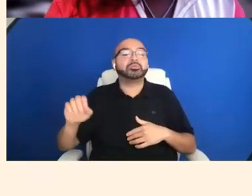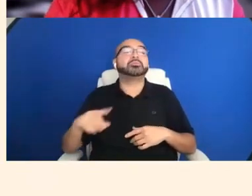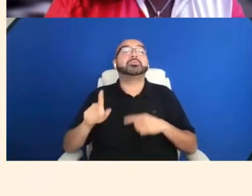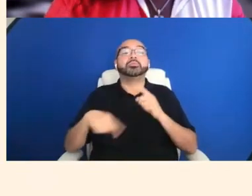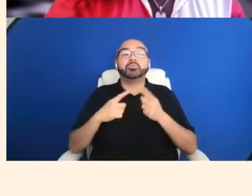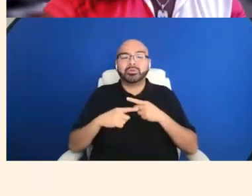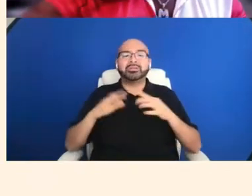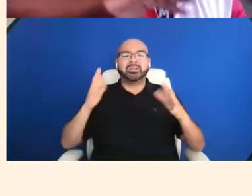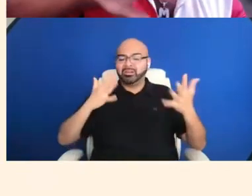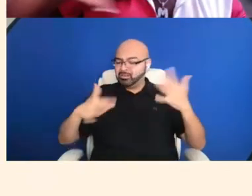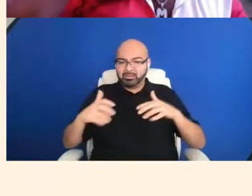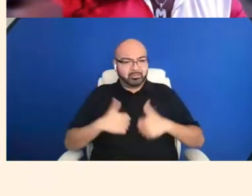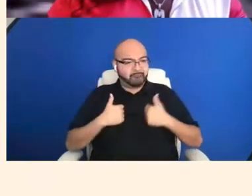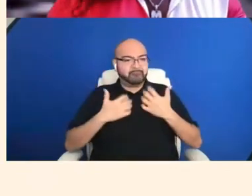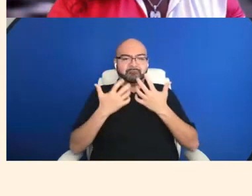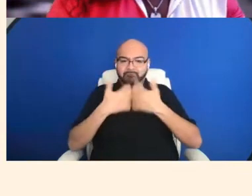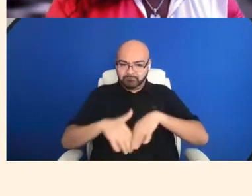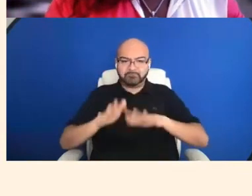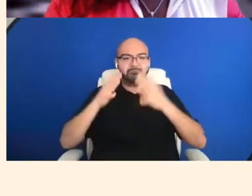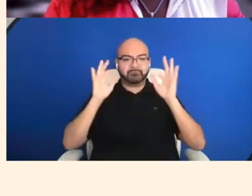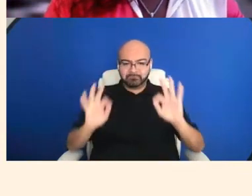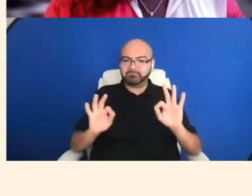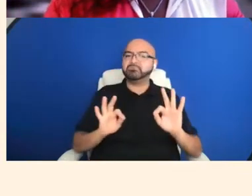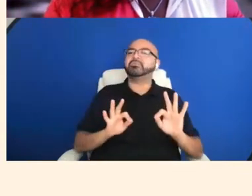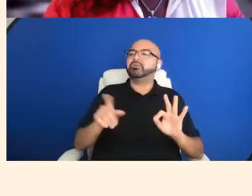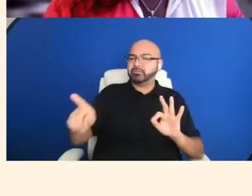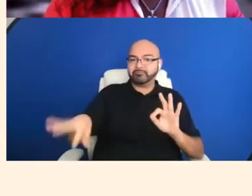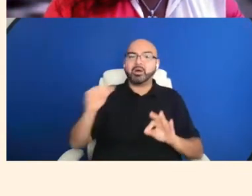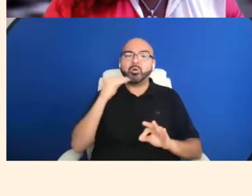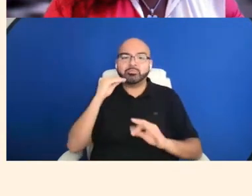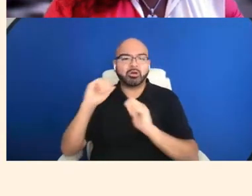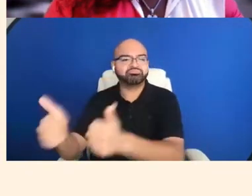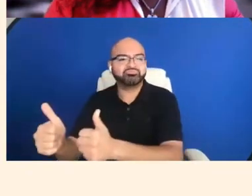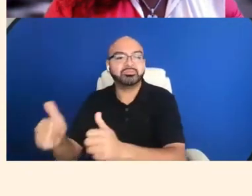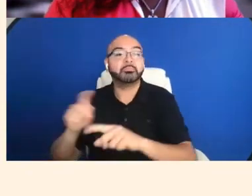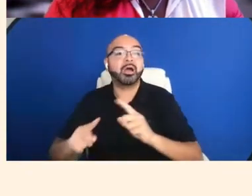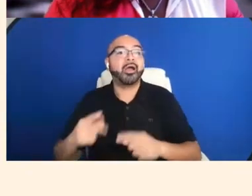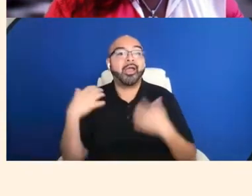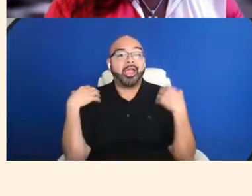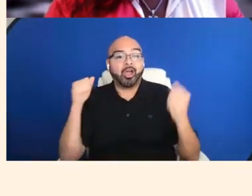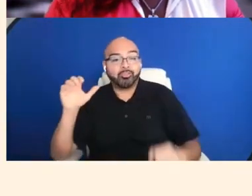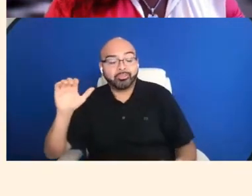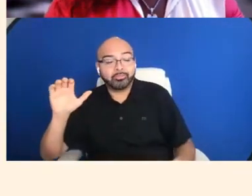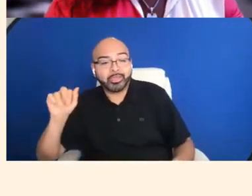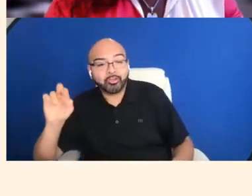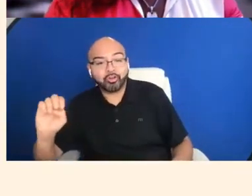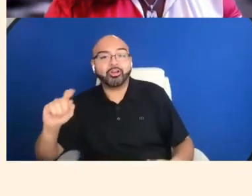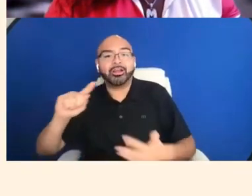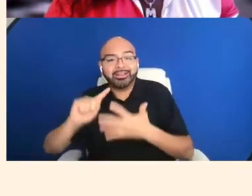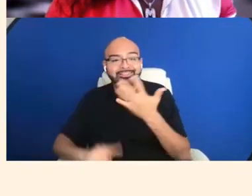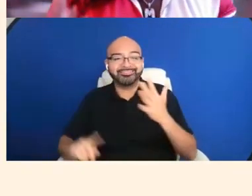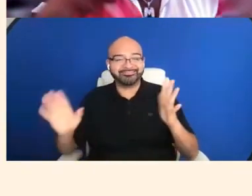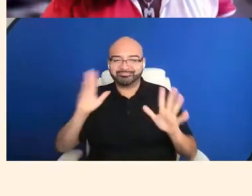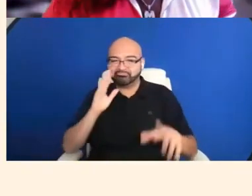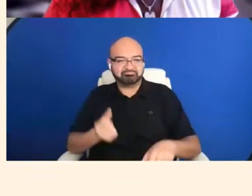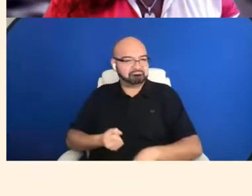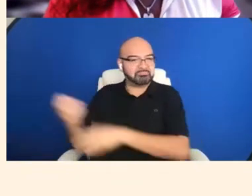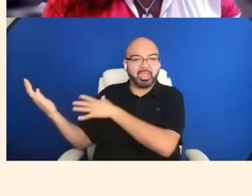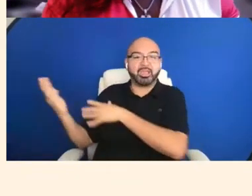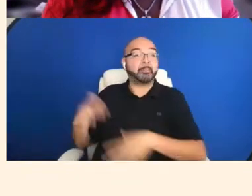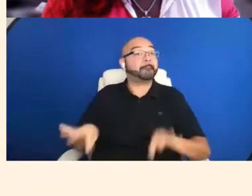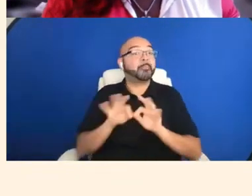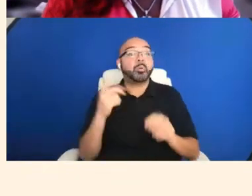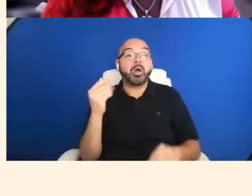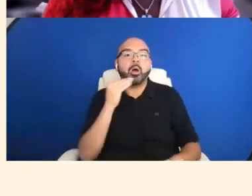go. Healthcare and everything else, we're not worried about that. Okay. Housing is the top priority. And that's what we ensure here.